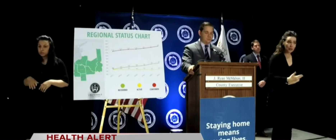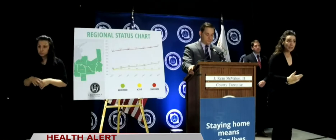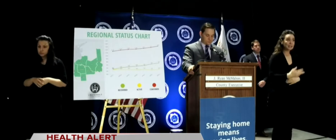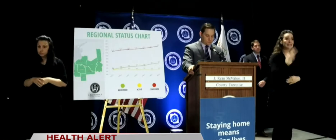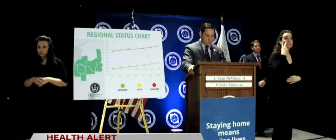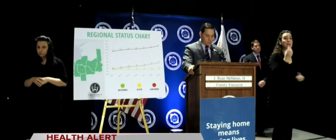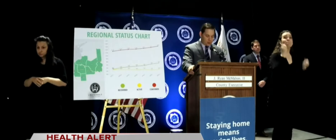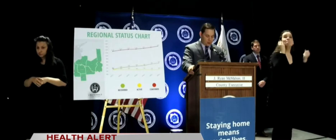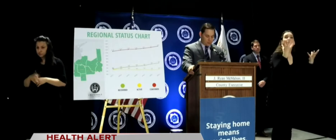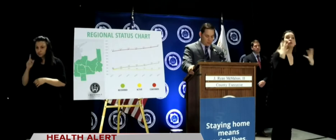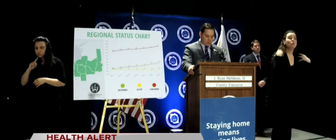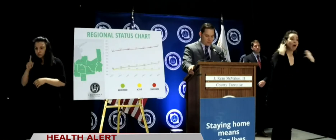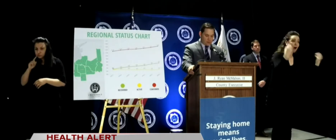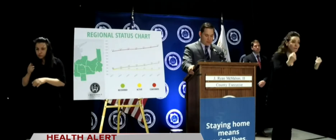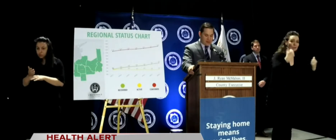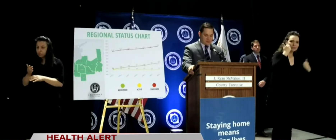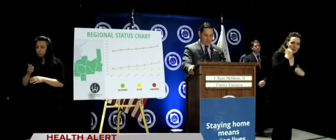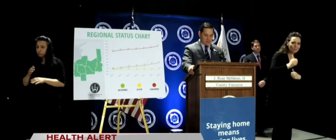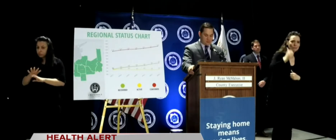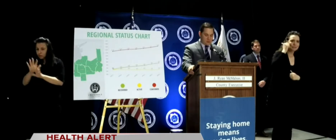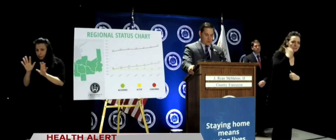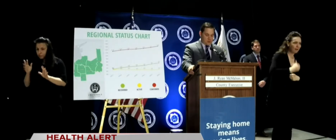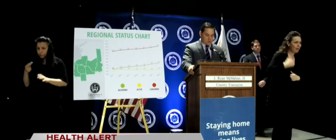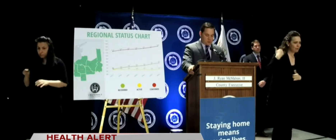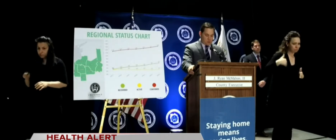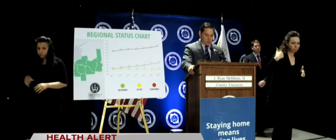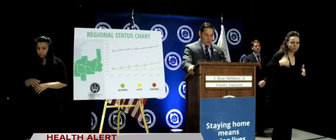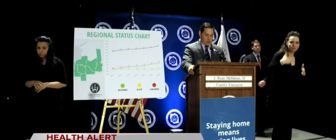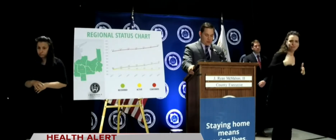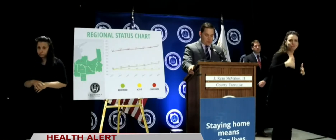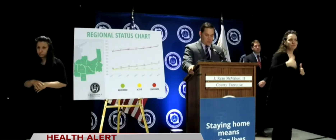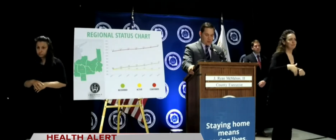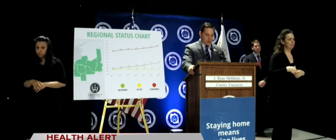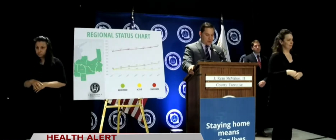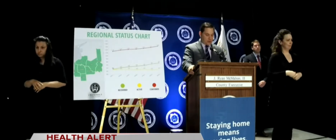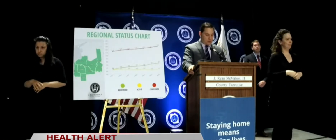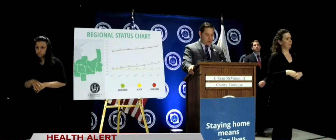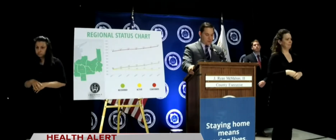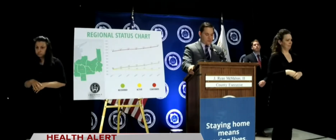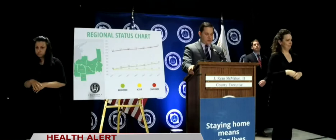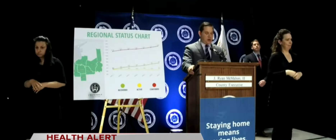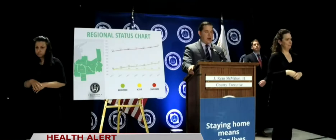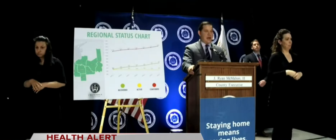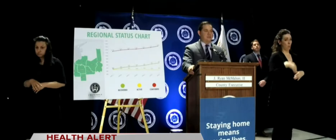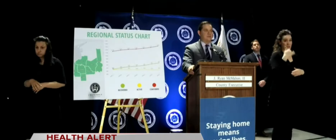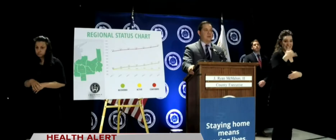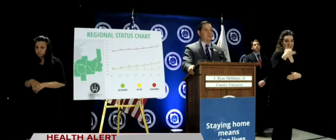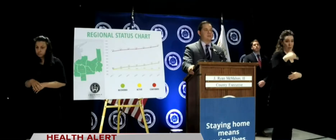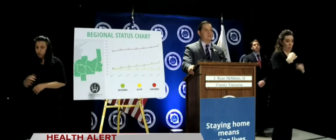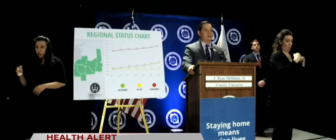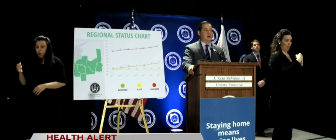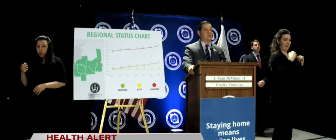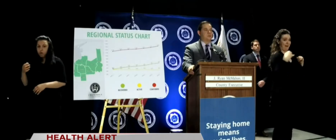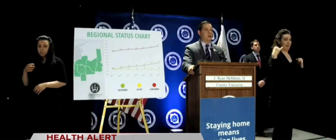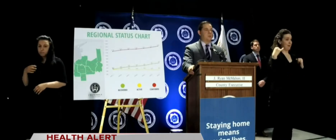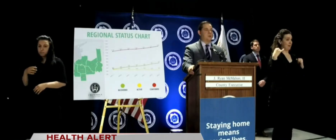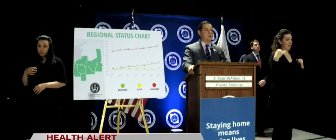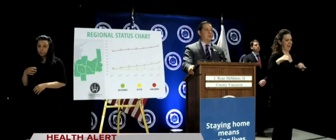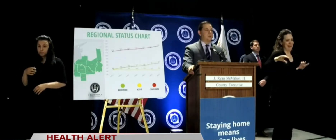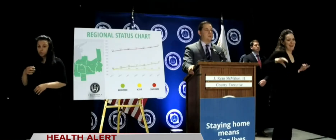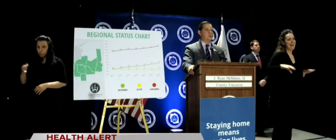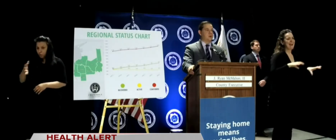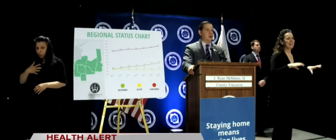day. Very positive. So looking at our yellow curve, these are our active cases that our health